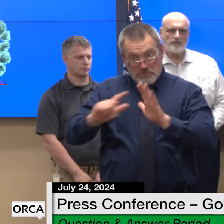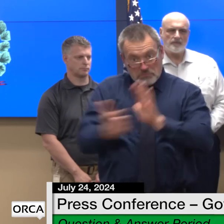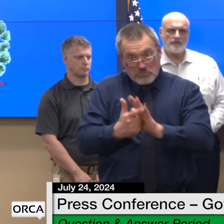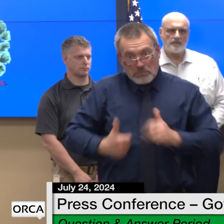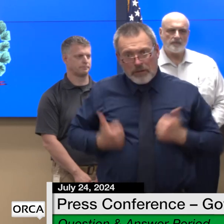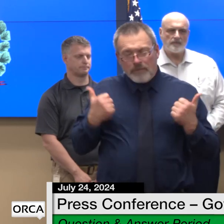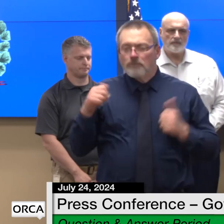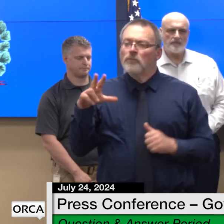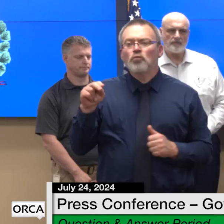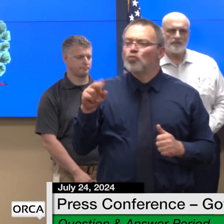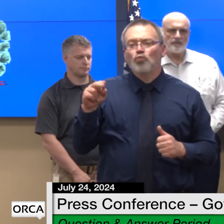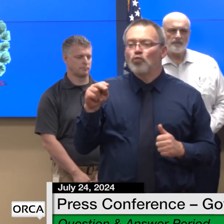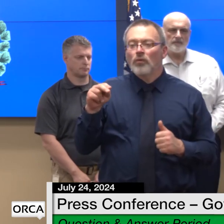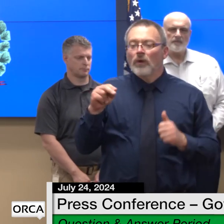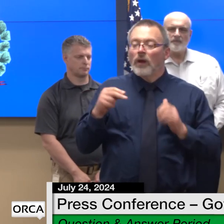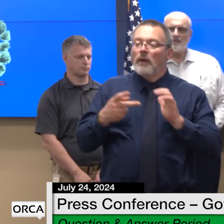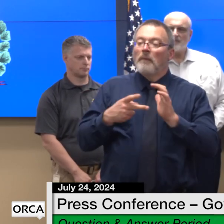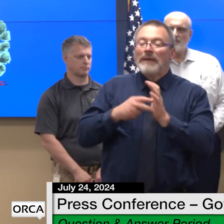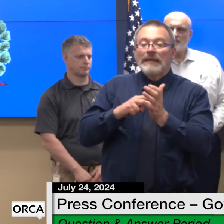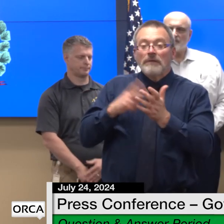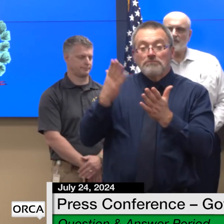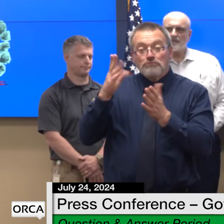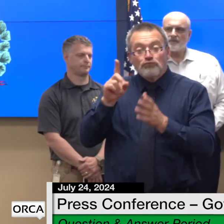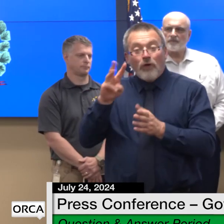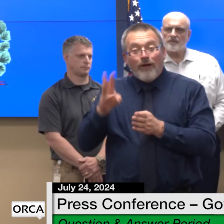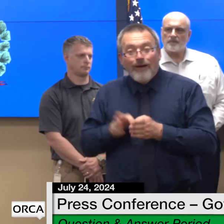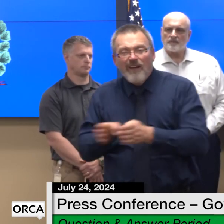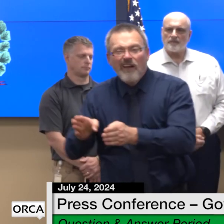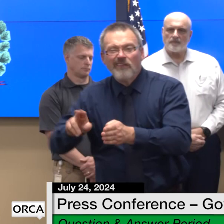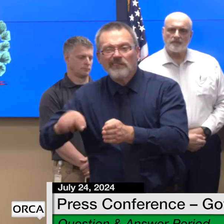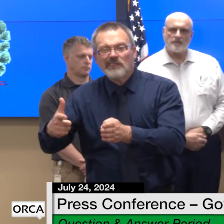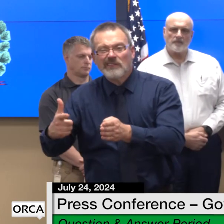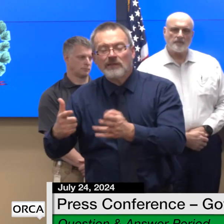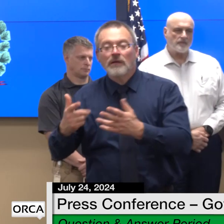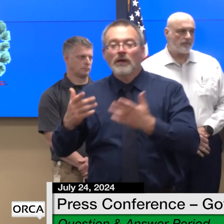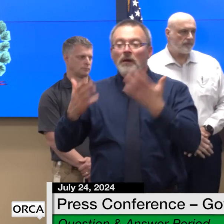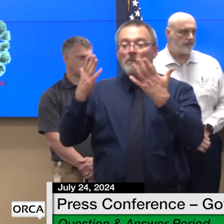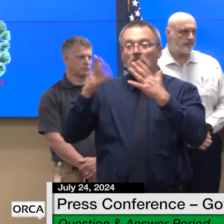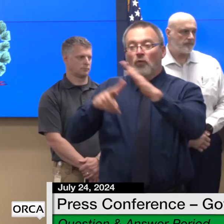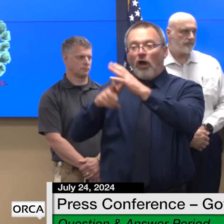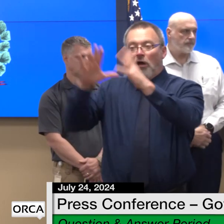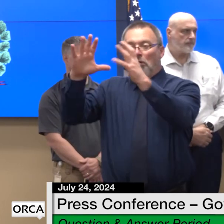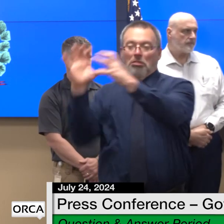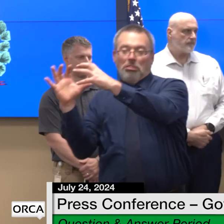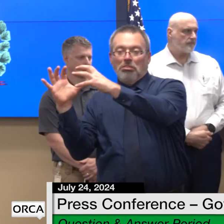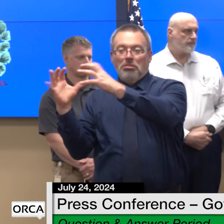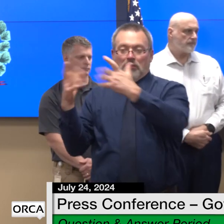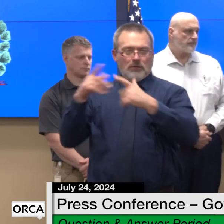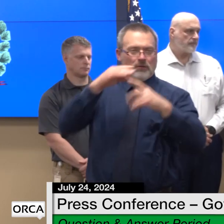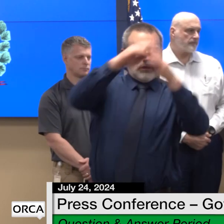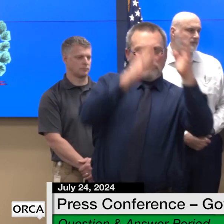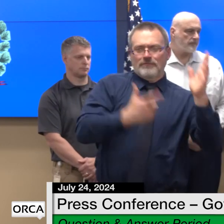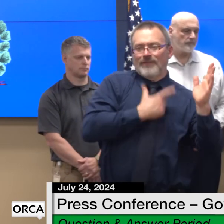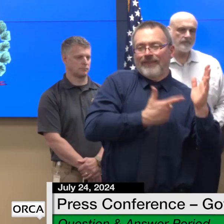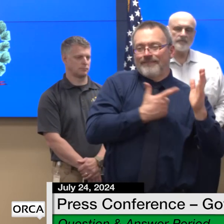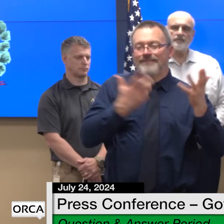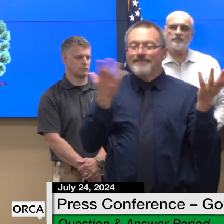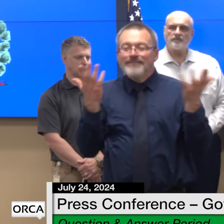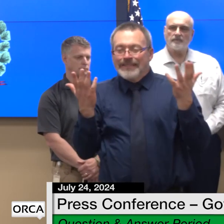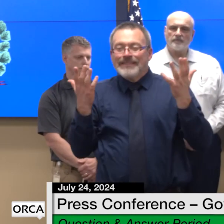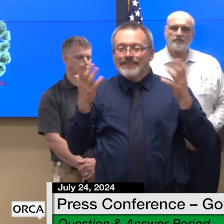their driveway may be washed out. So that's another category that we're trying to put together with everything else.